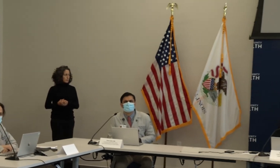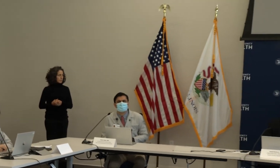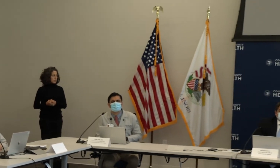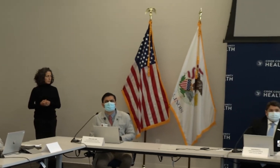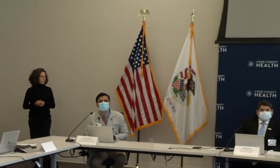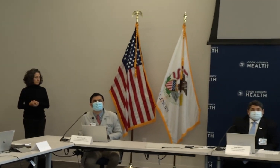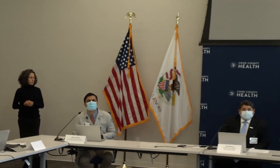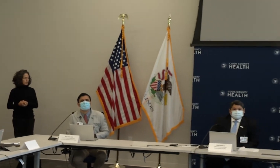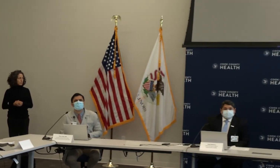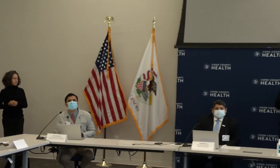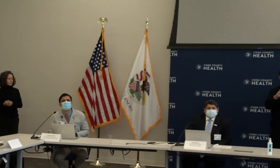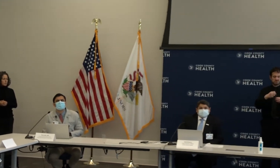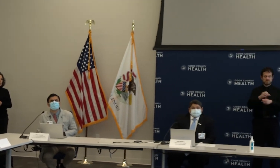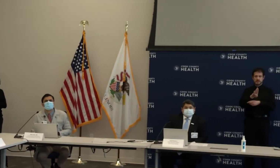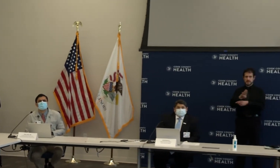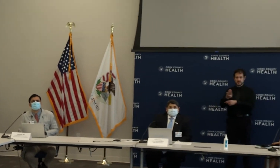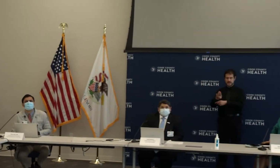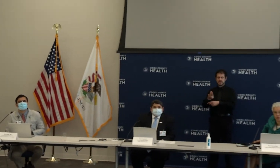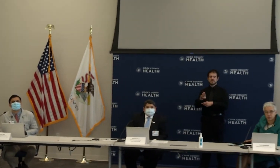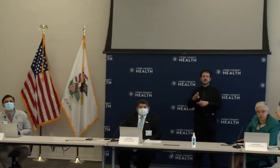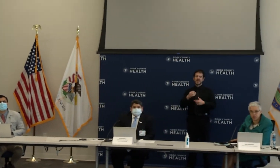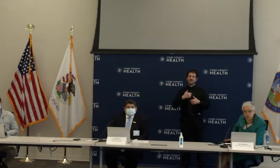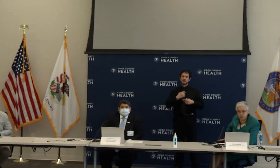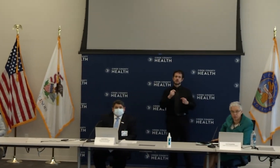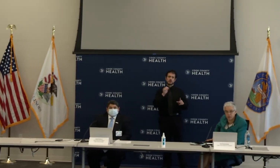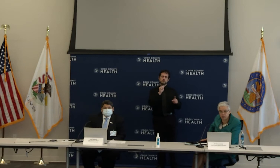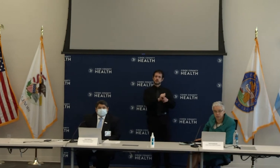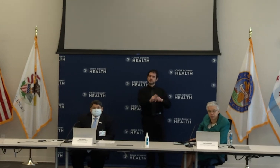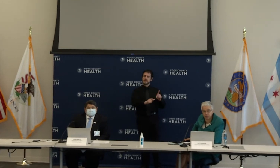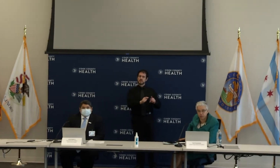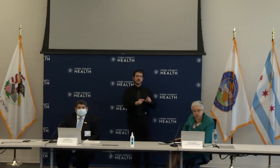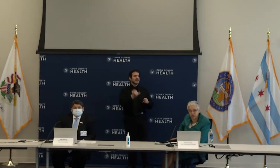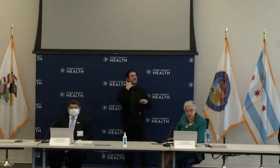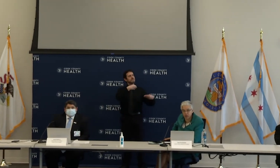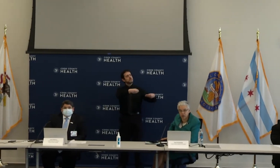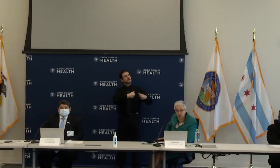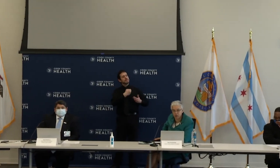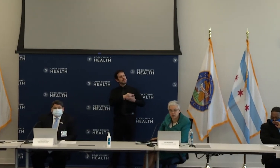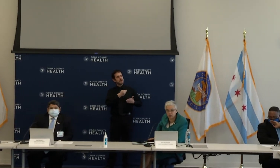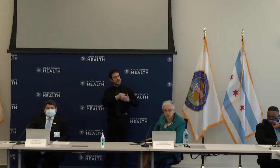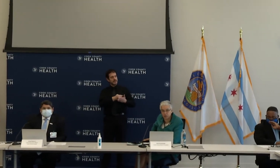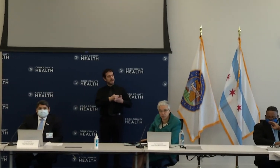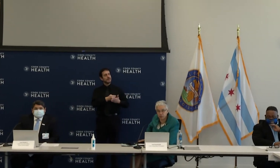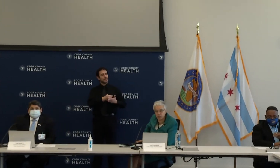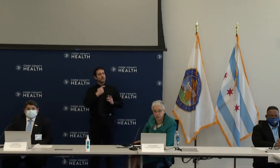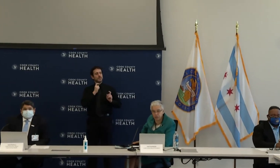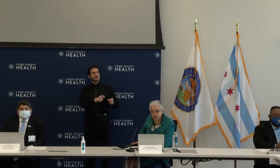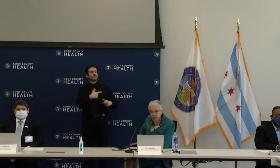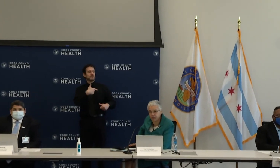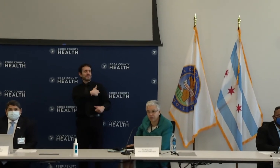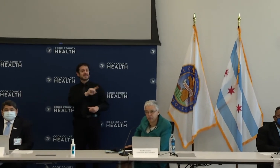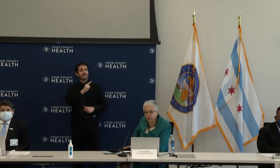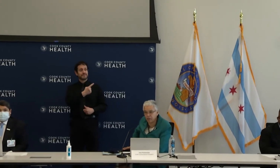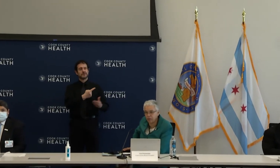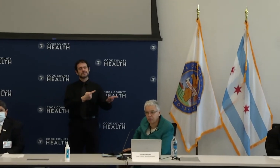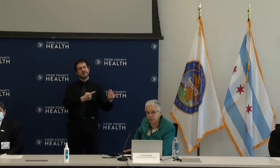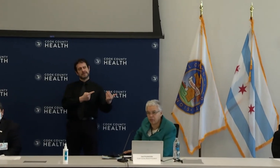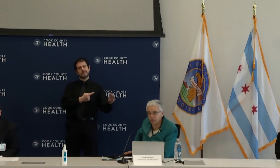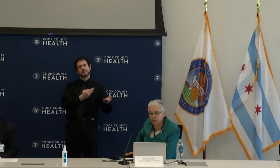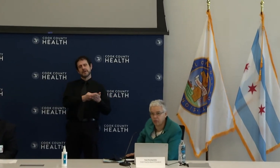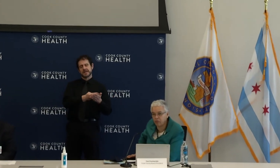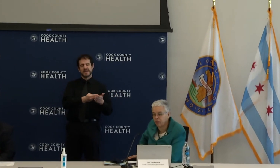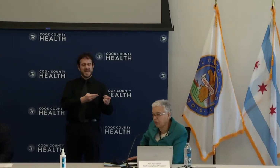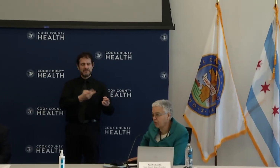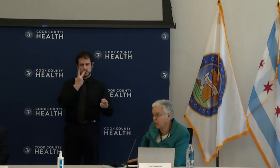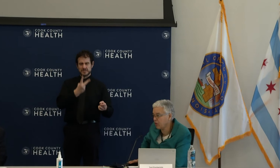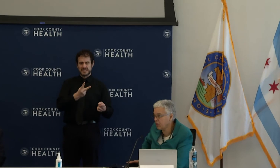involving paying a certain amount of money to move to the head of the line to get your vaccine by mail. Has the county encountered any of